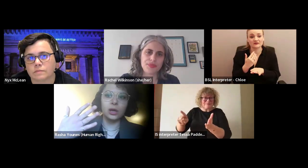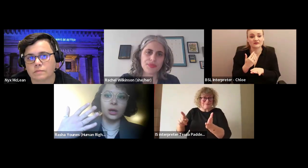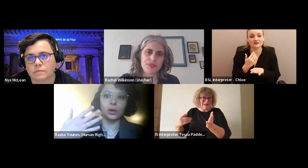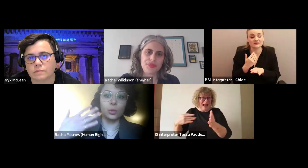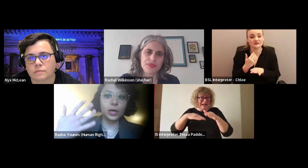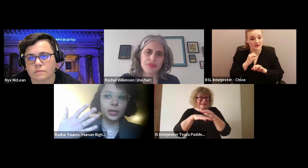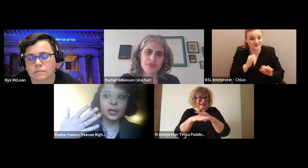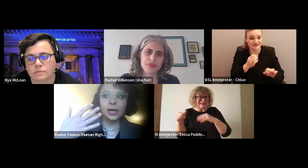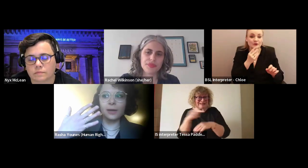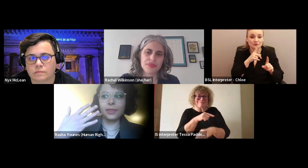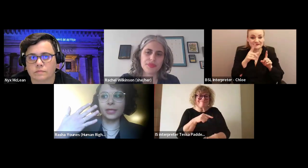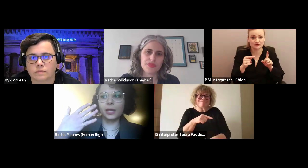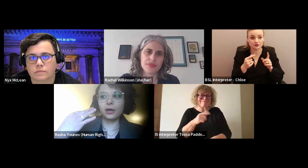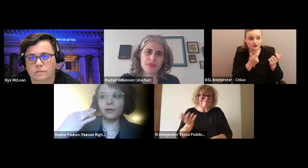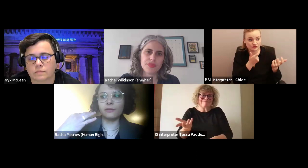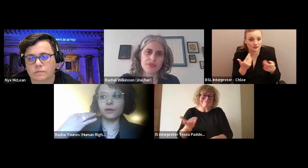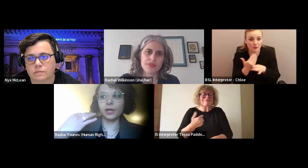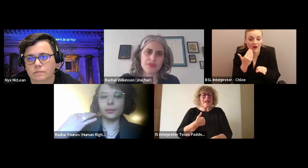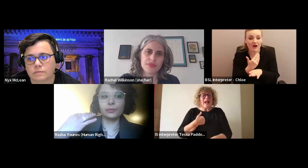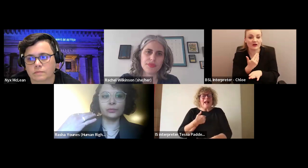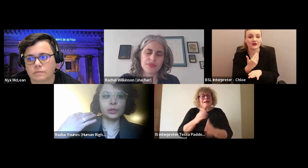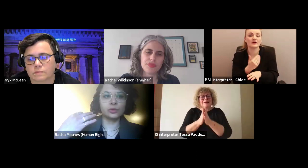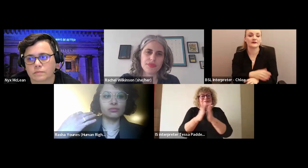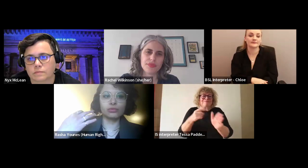to work. I'm thinking of,